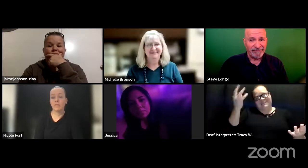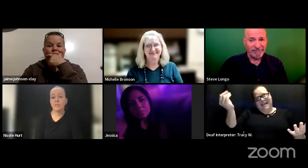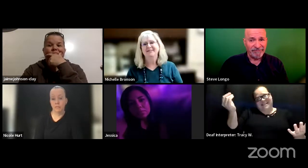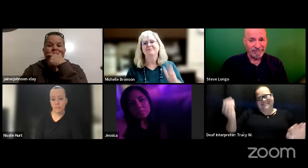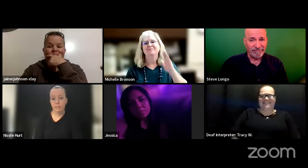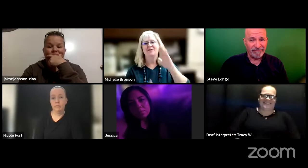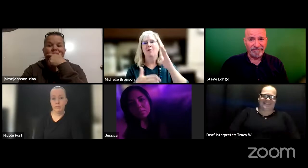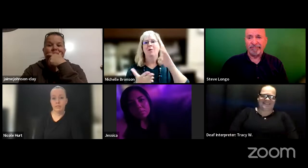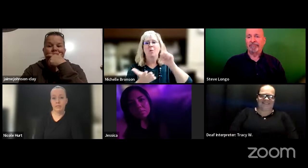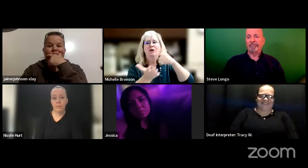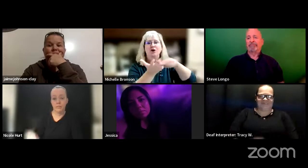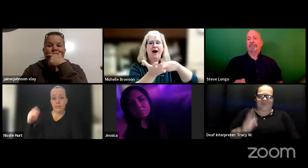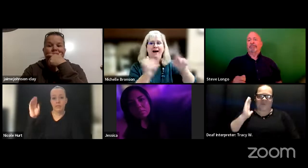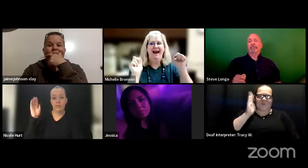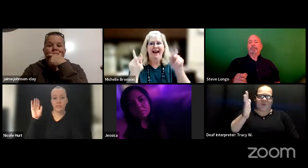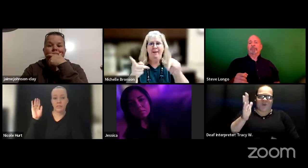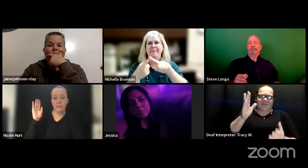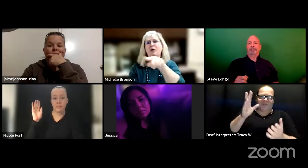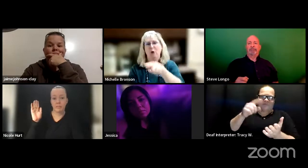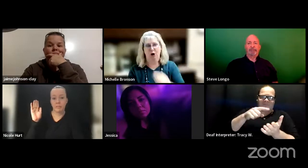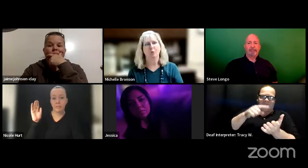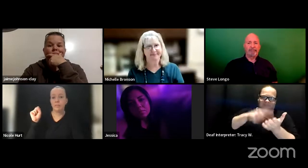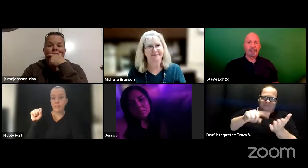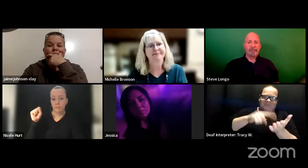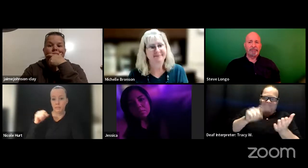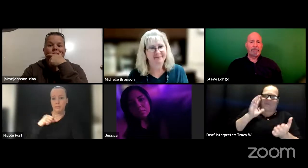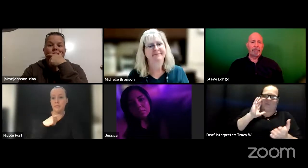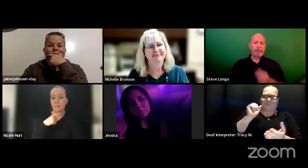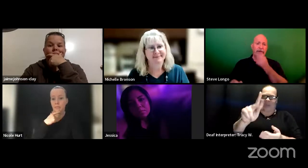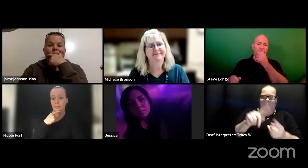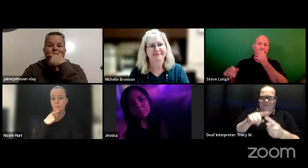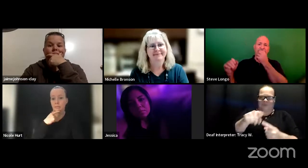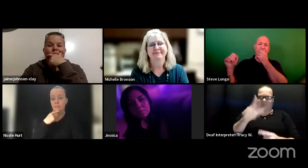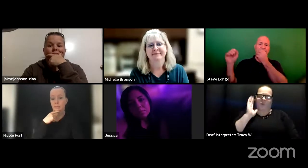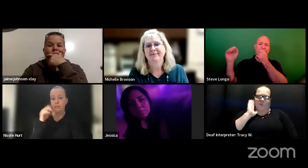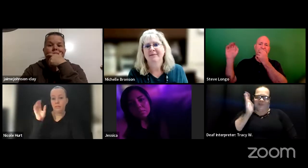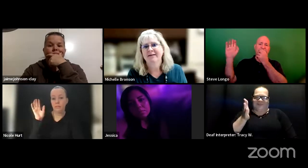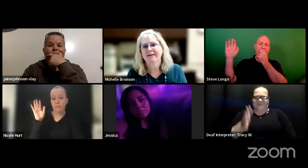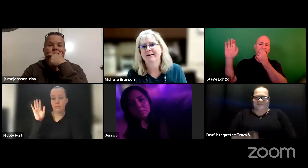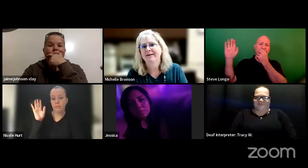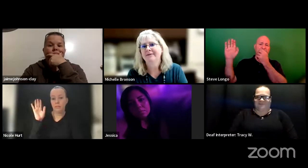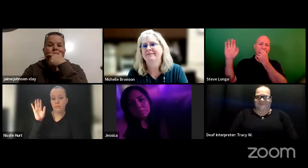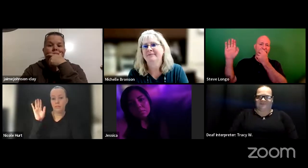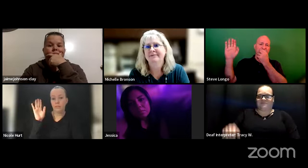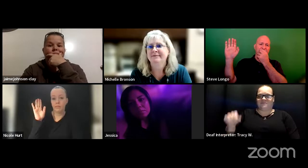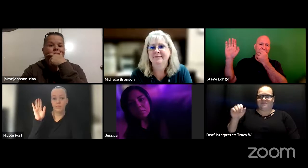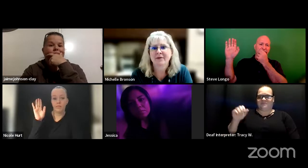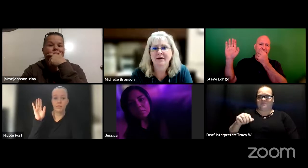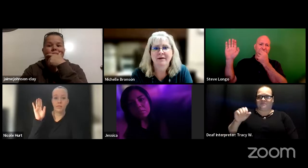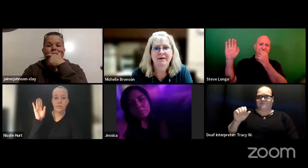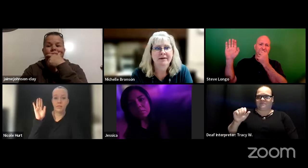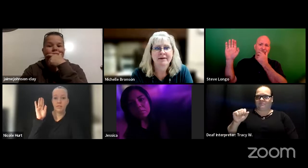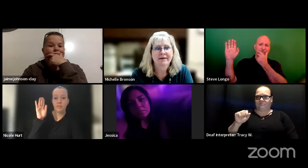it outside. So I will check that out and get back to you.